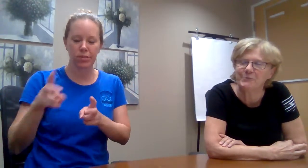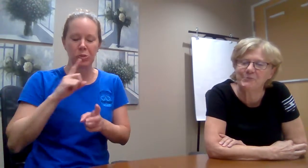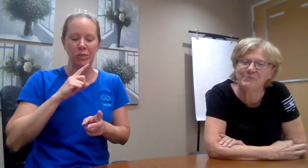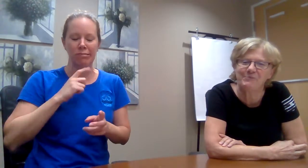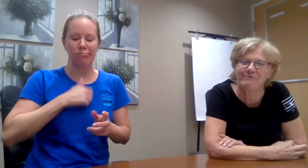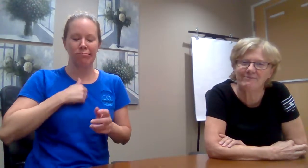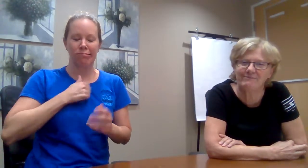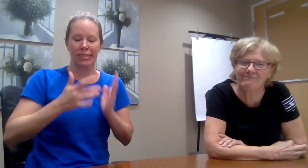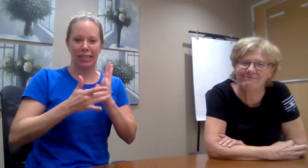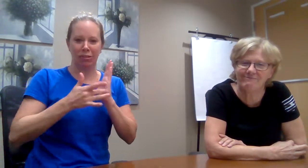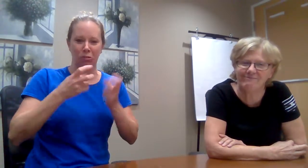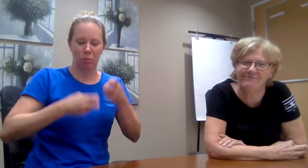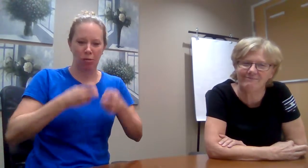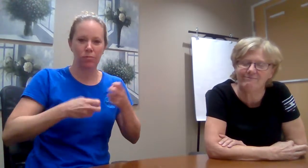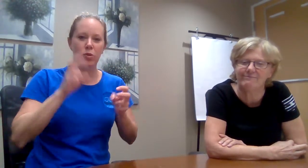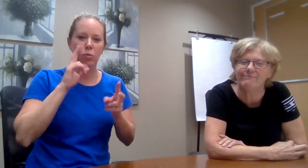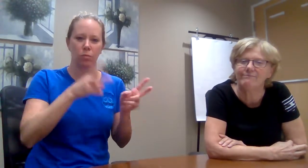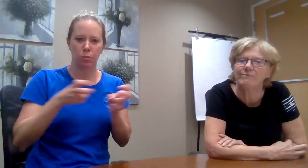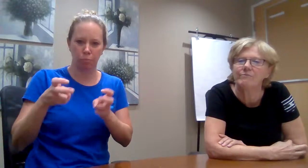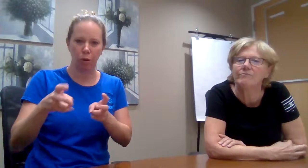technical issues.